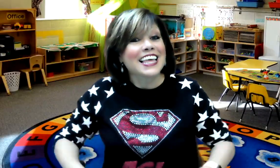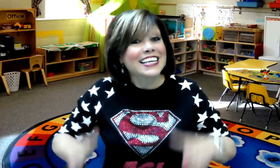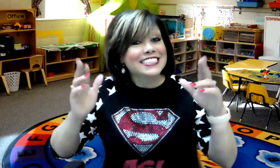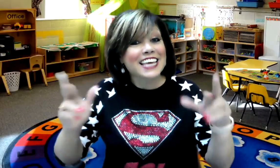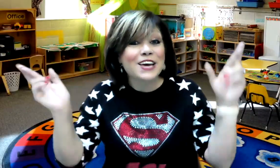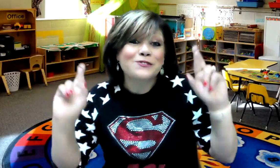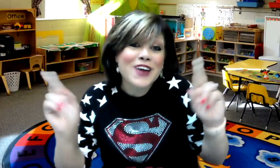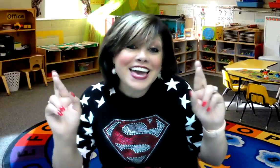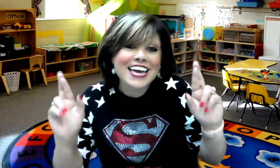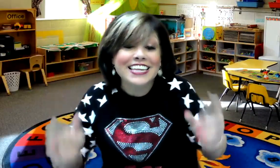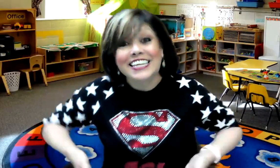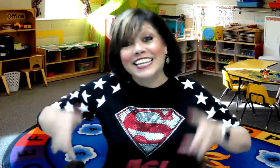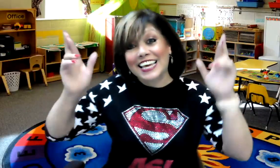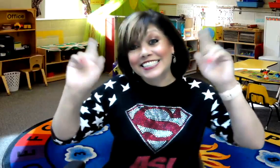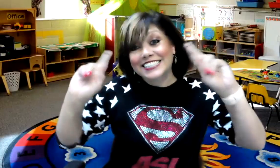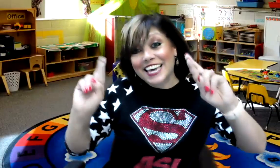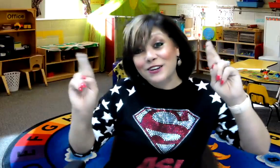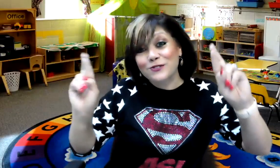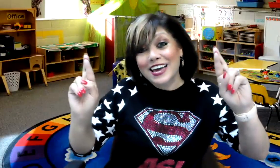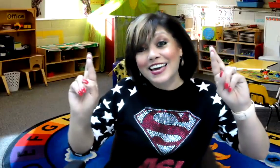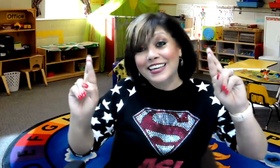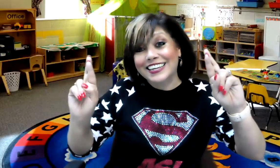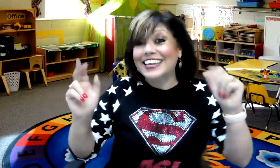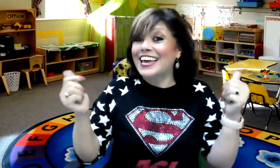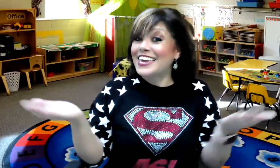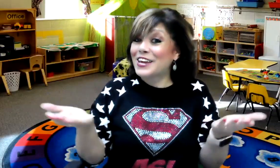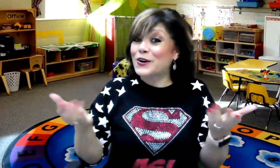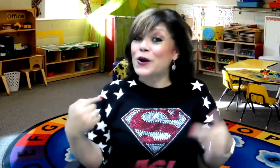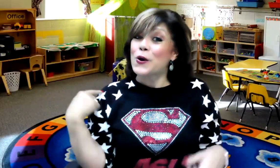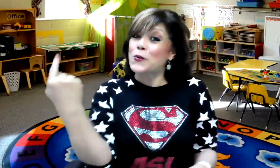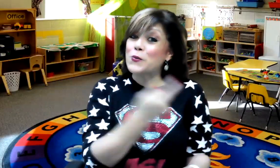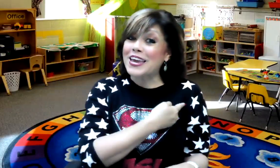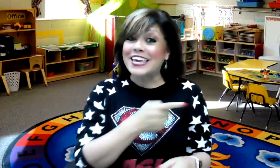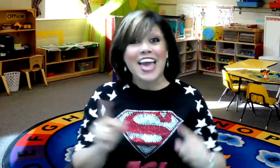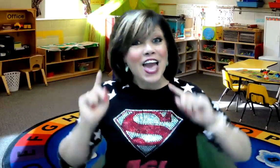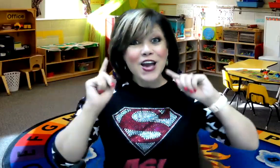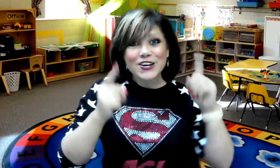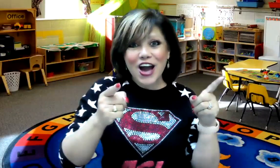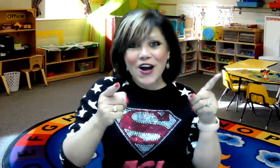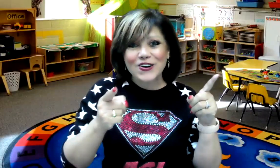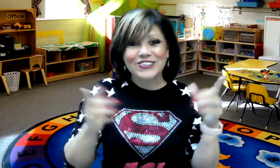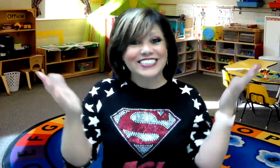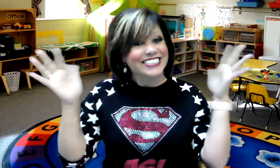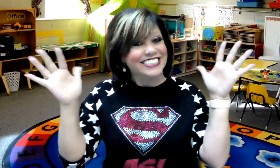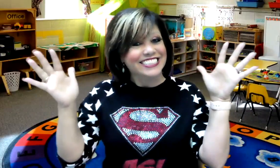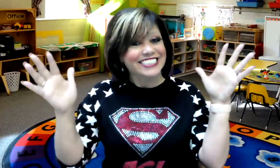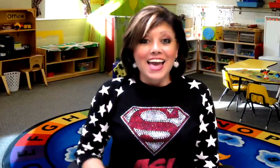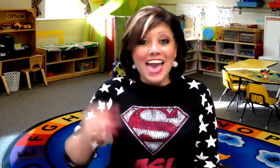Let's get ready. Let's get ready. Here we go.